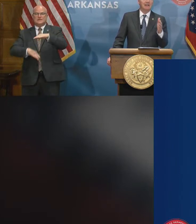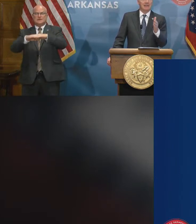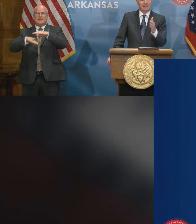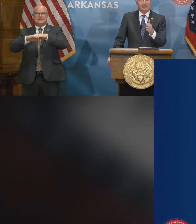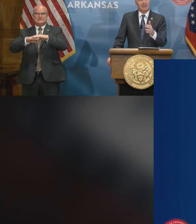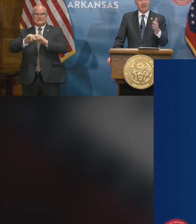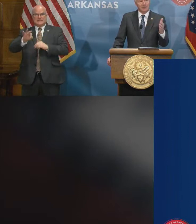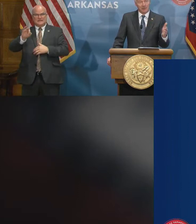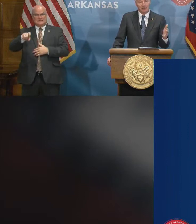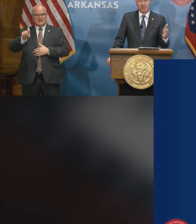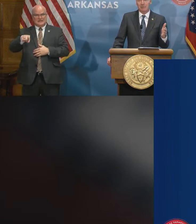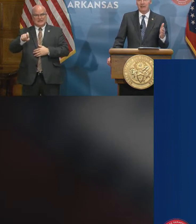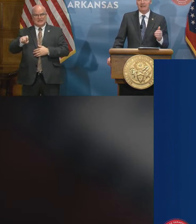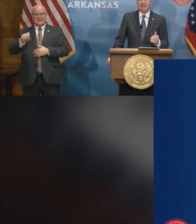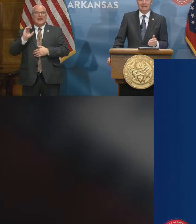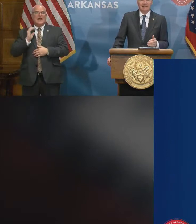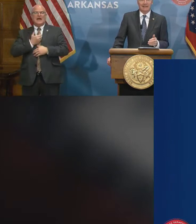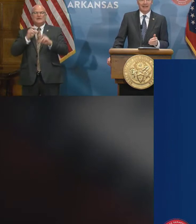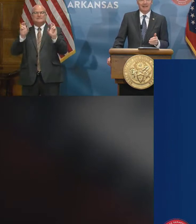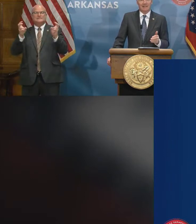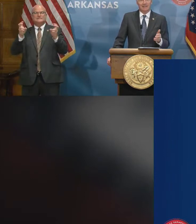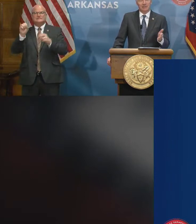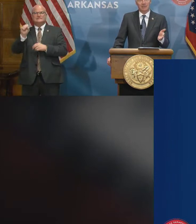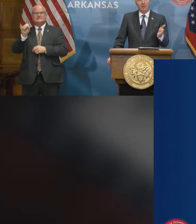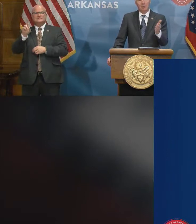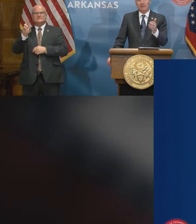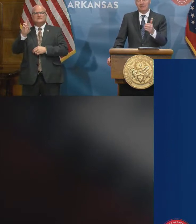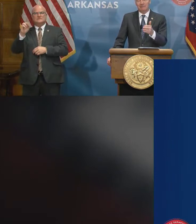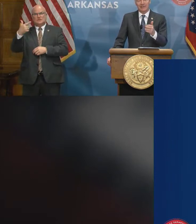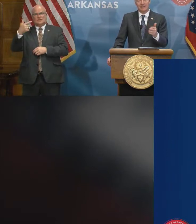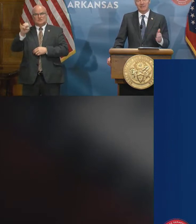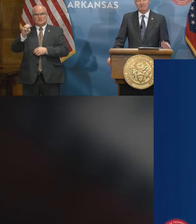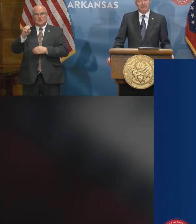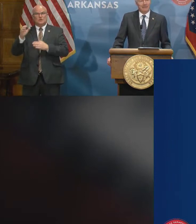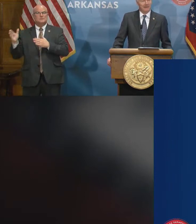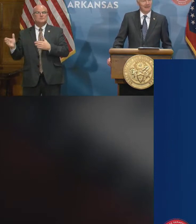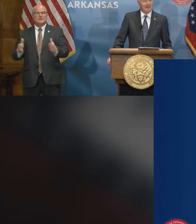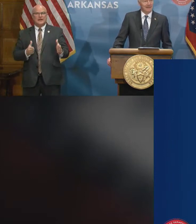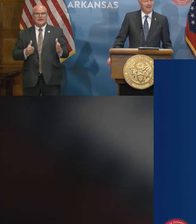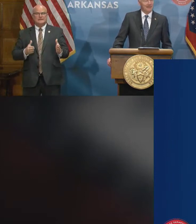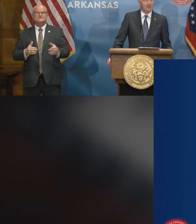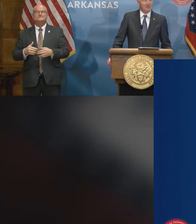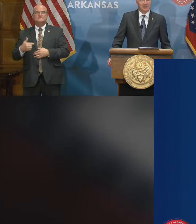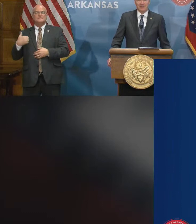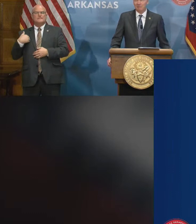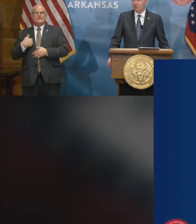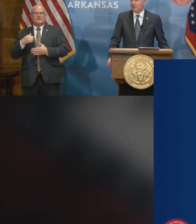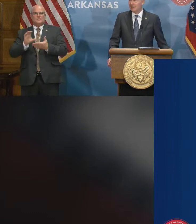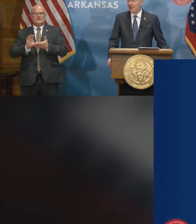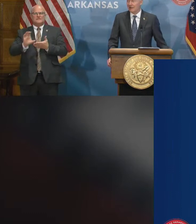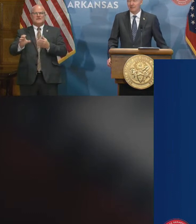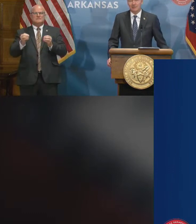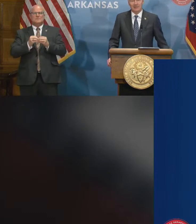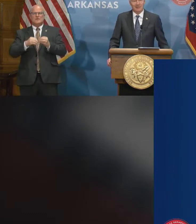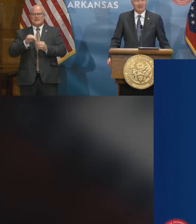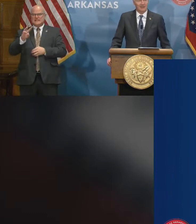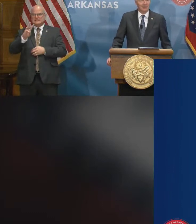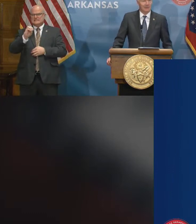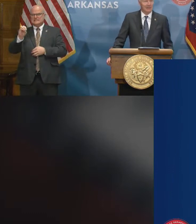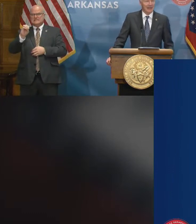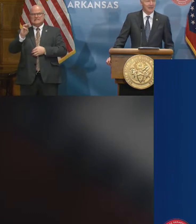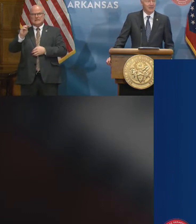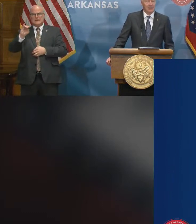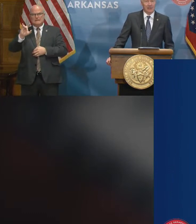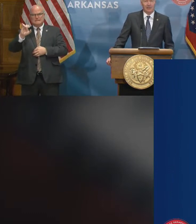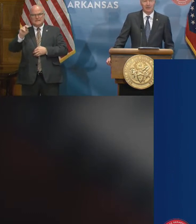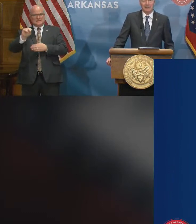needed. It is our surge plan, and as you know, we've invested over $60 million